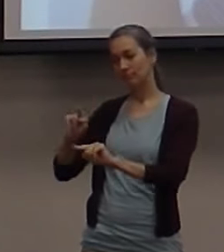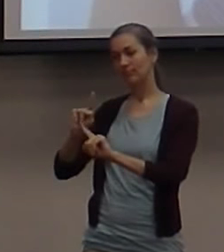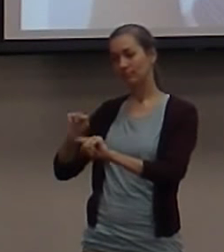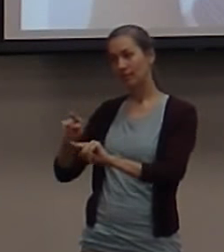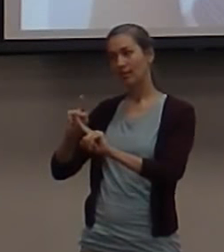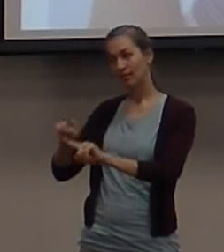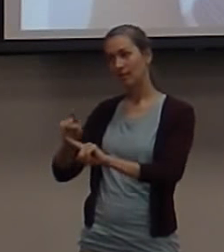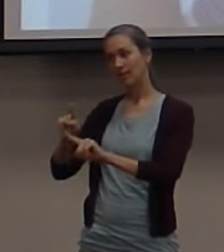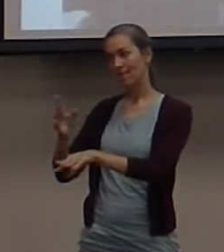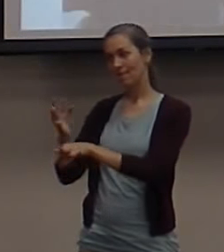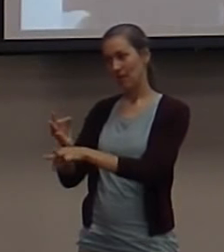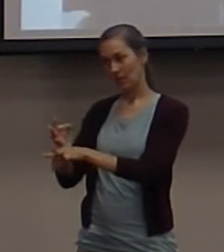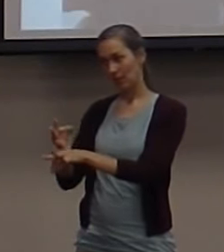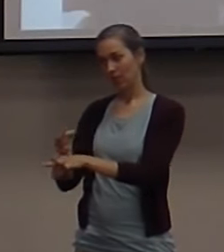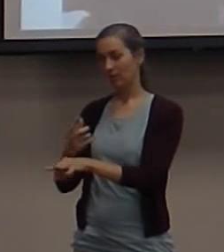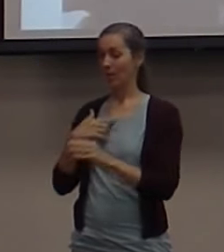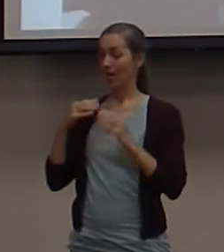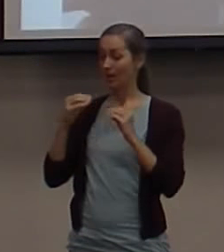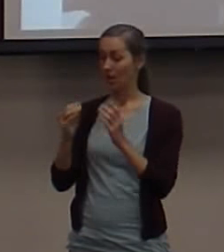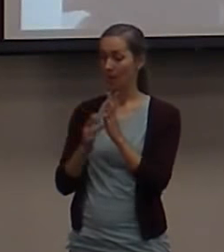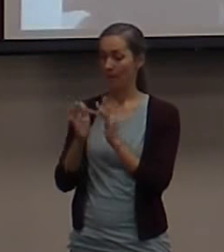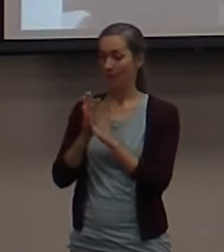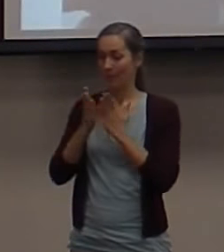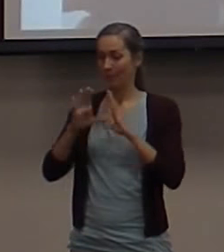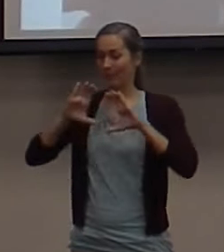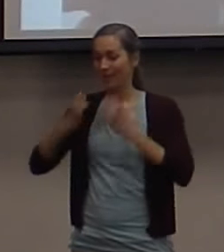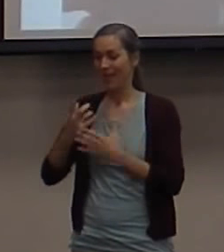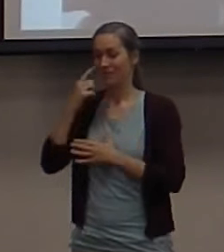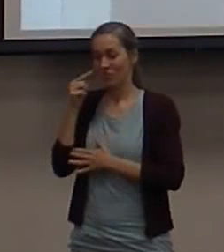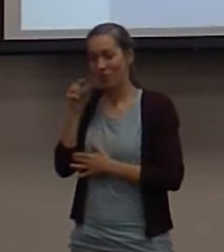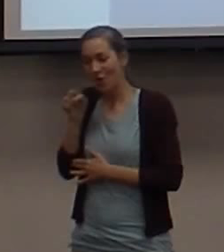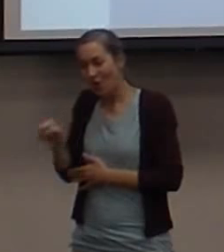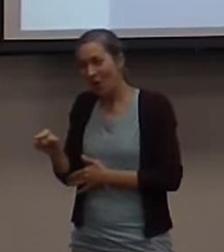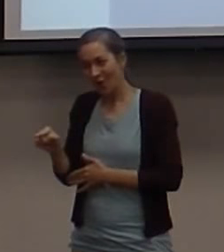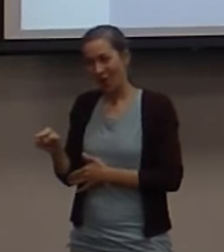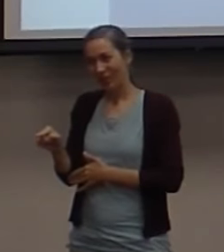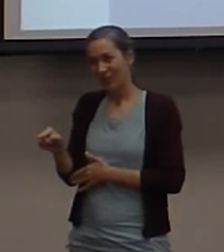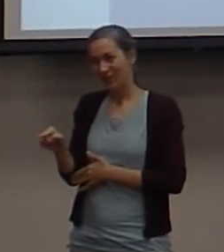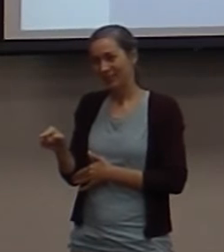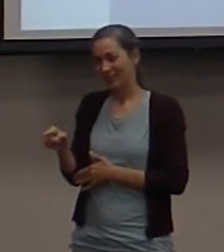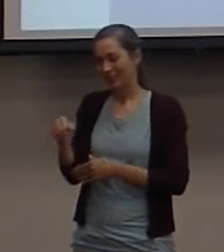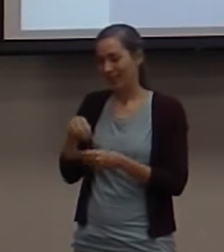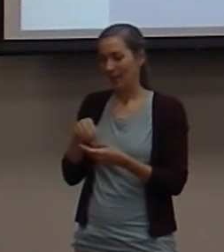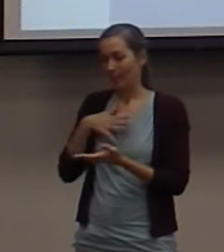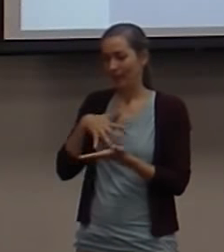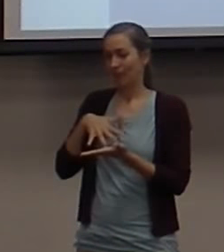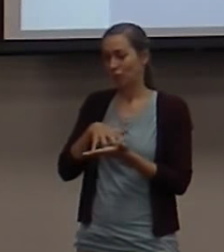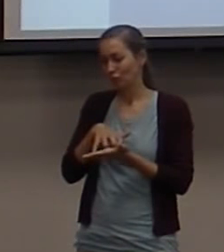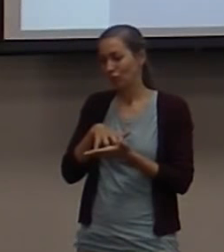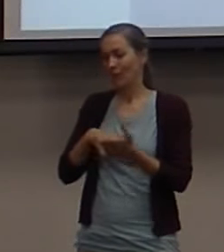that Sunday, I taught the Bible class for her in my weak sign language with the help